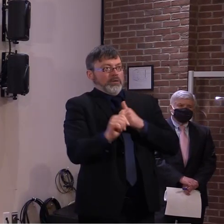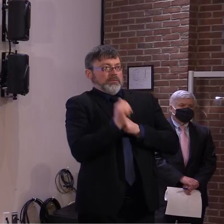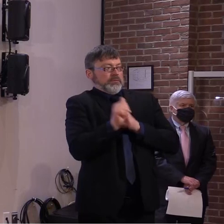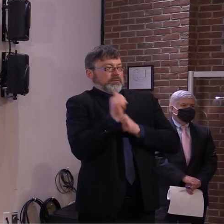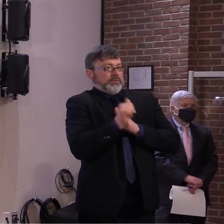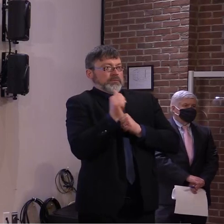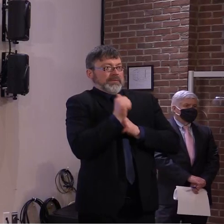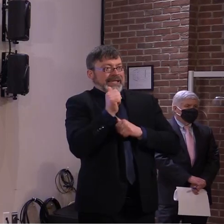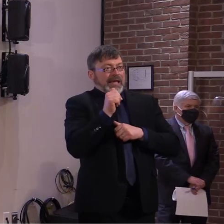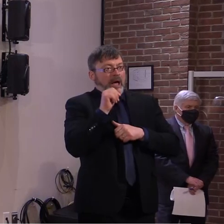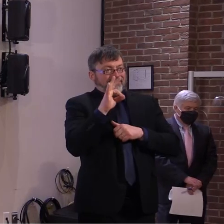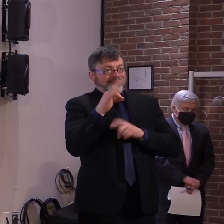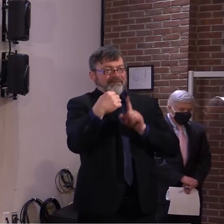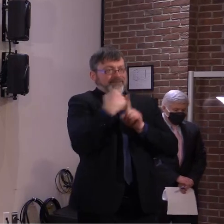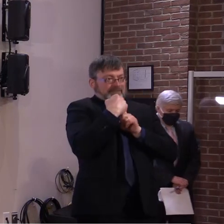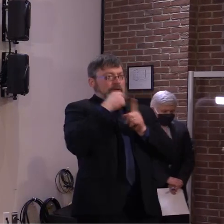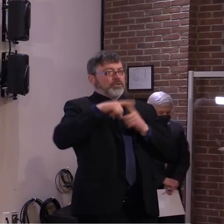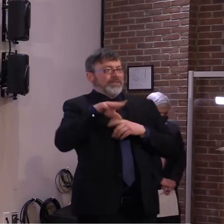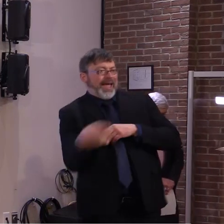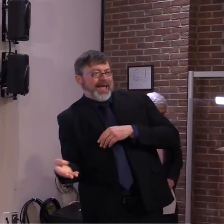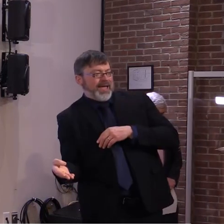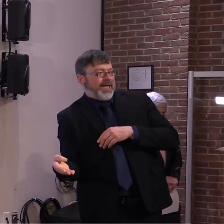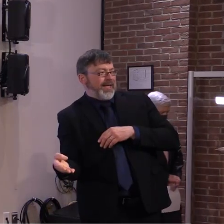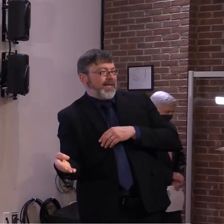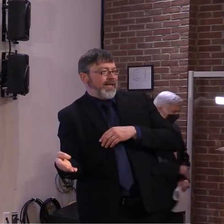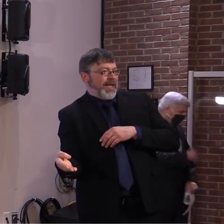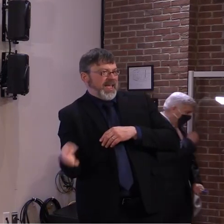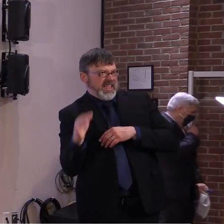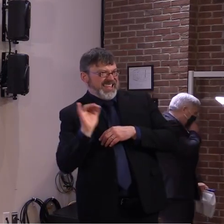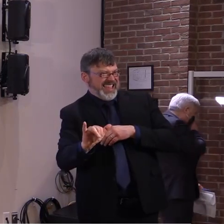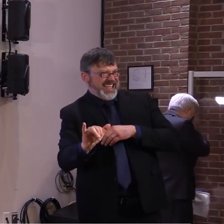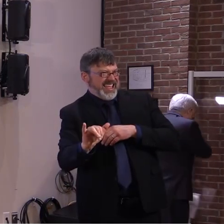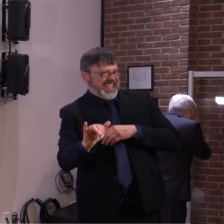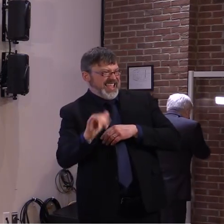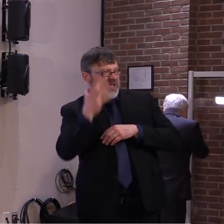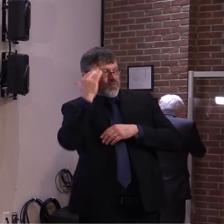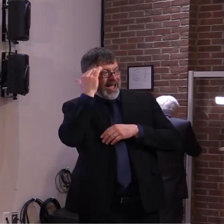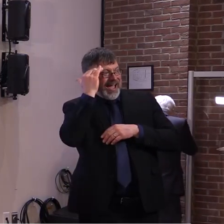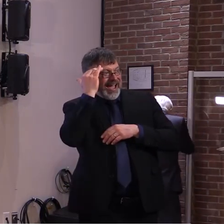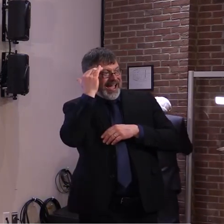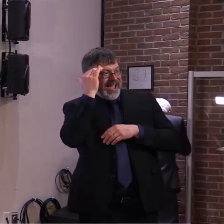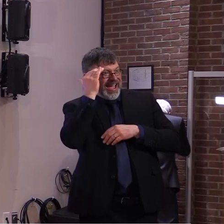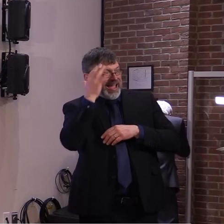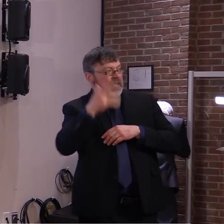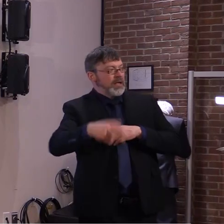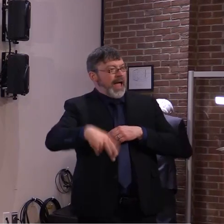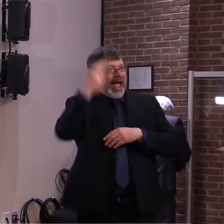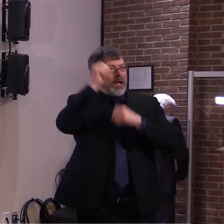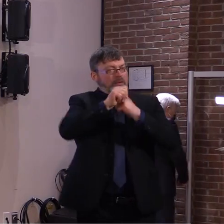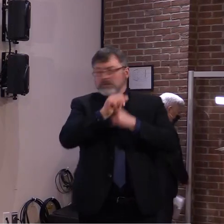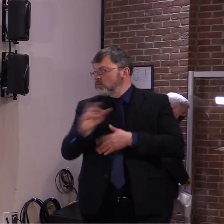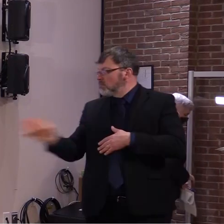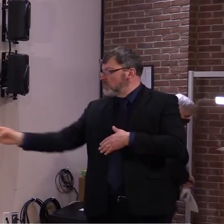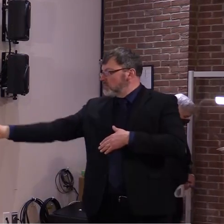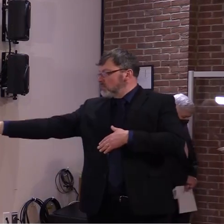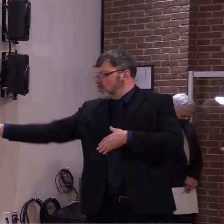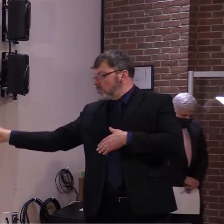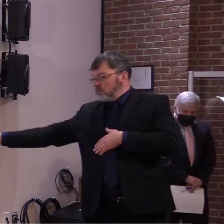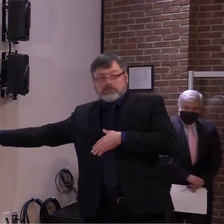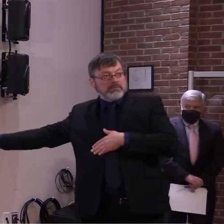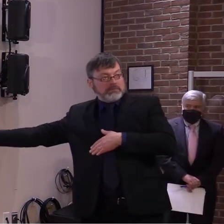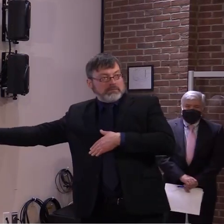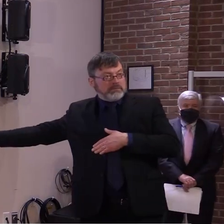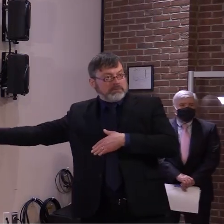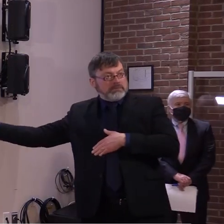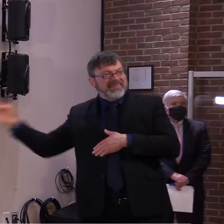to be able to sign up, 16 and over. So we're going to get there. If we decide to change our approach today, we wouldn't get